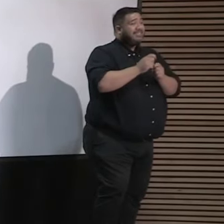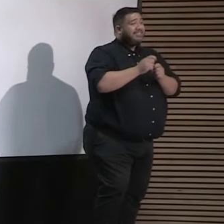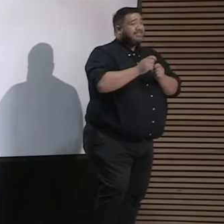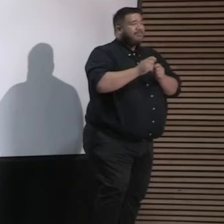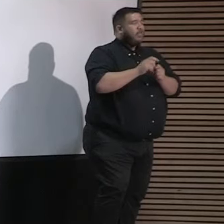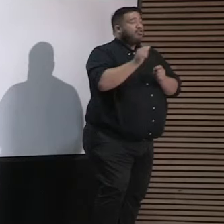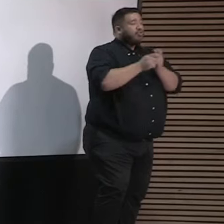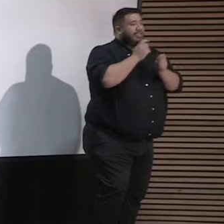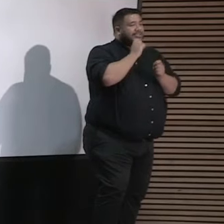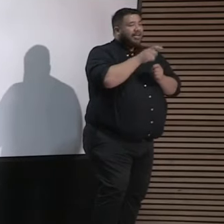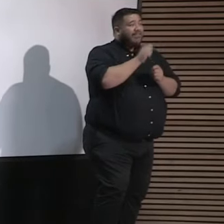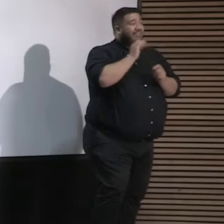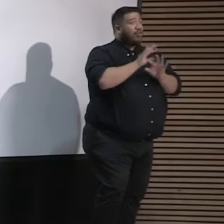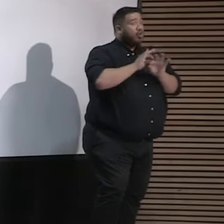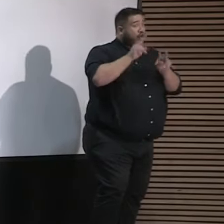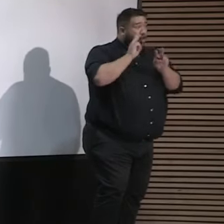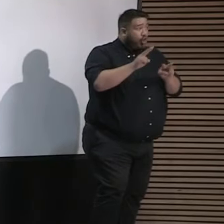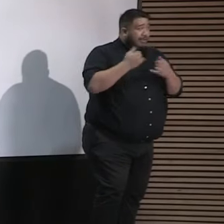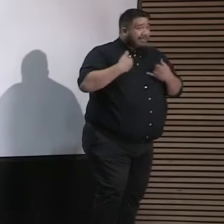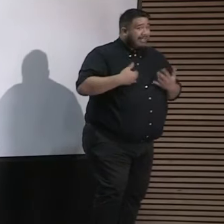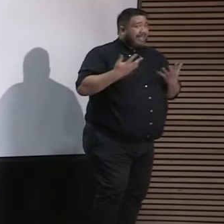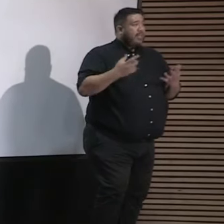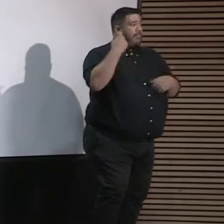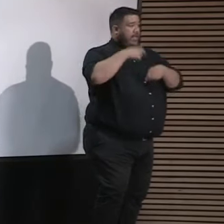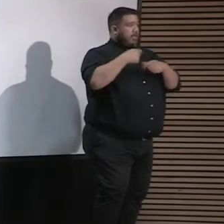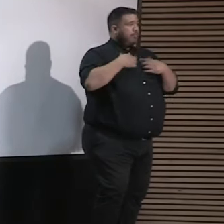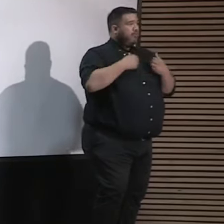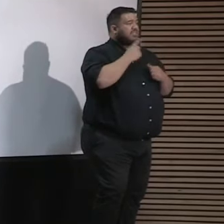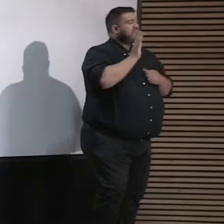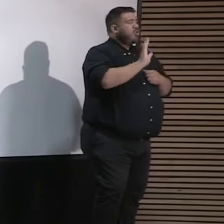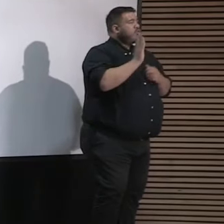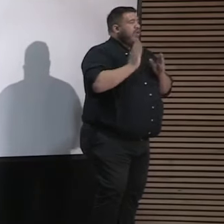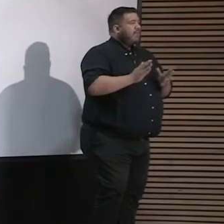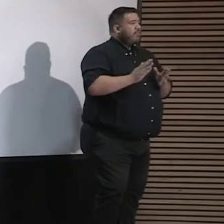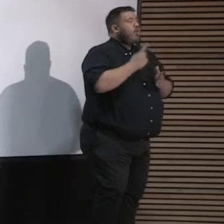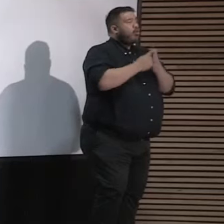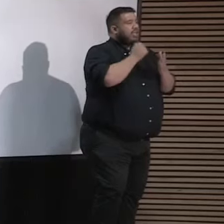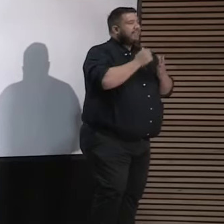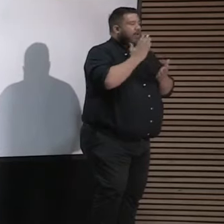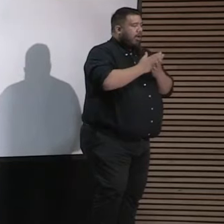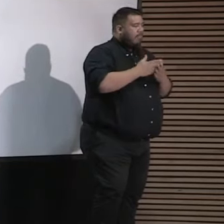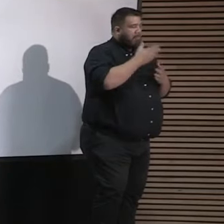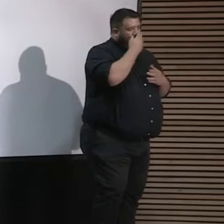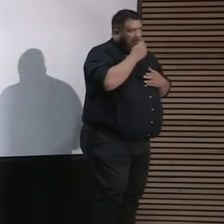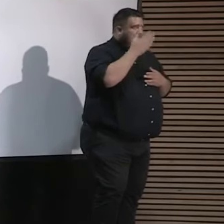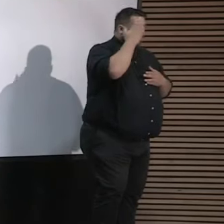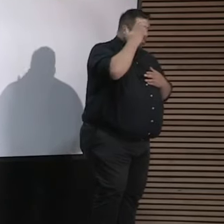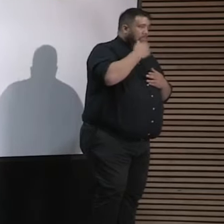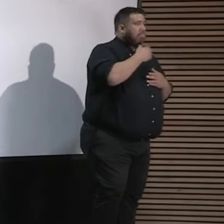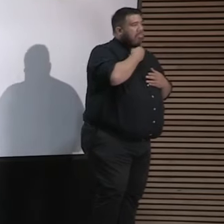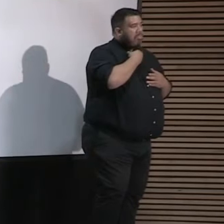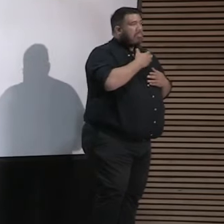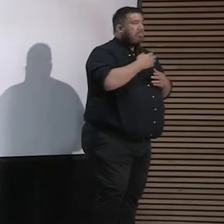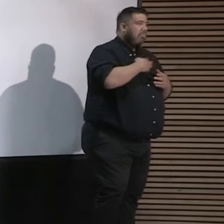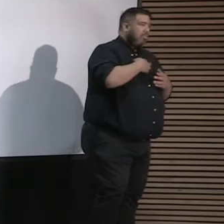the clinical advice from health was that you did not need to be routinely testing. One of the pieces of information that we've fed through that